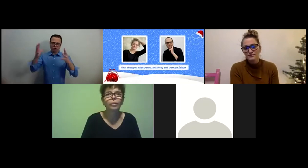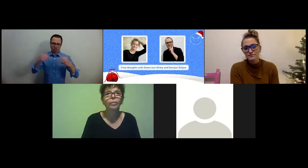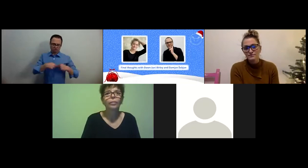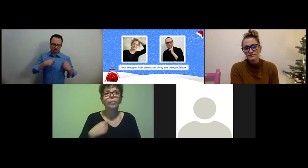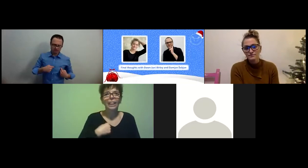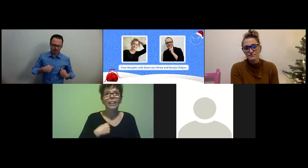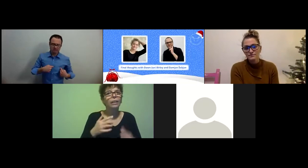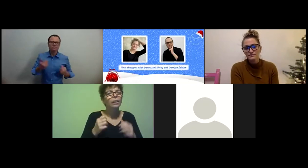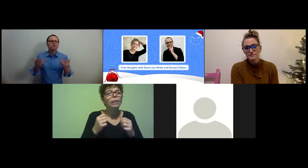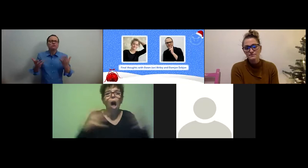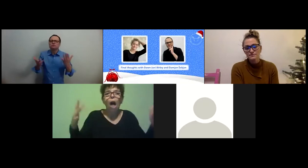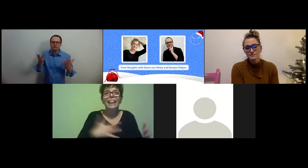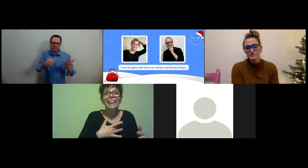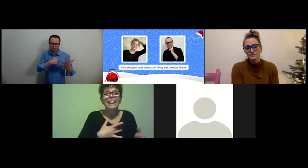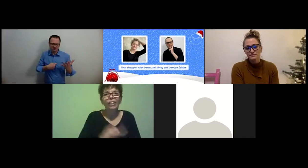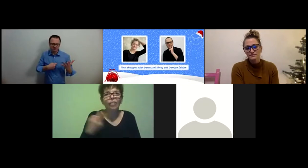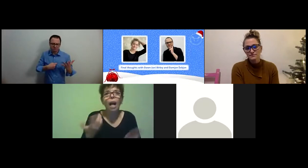Yes.